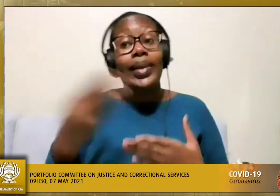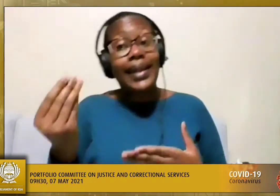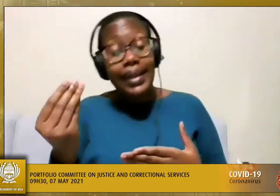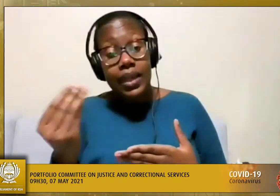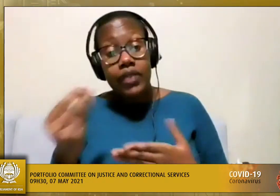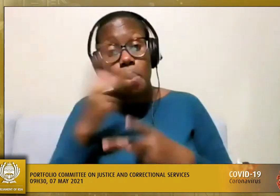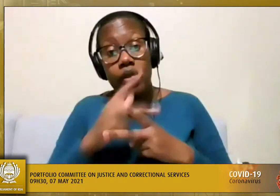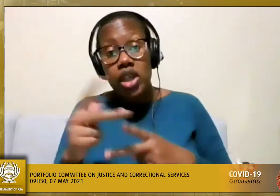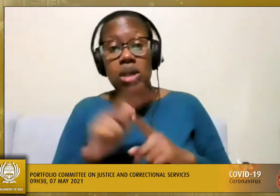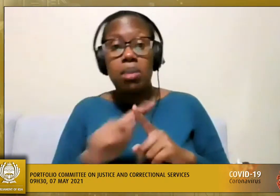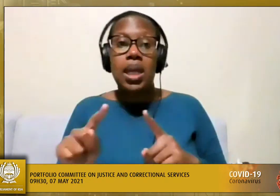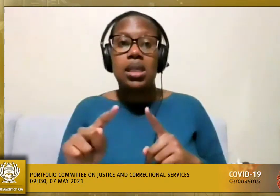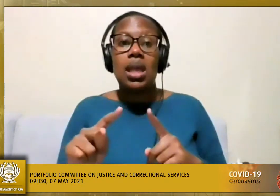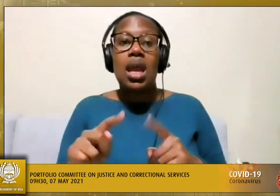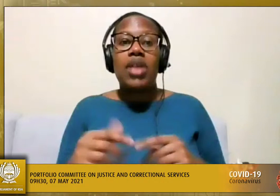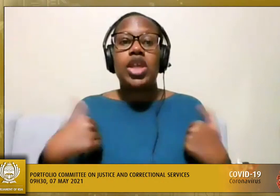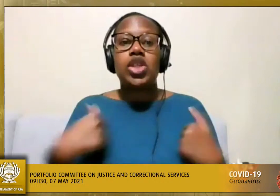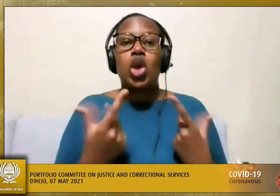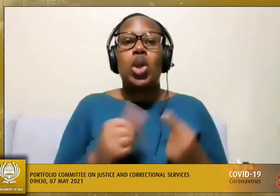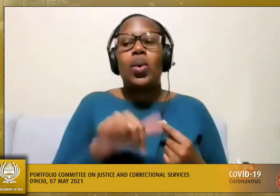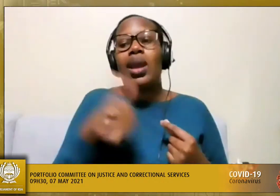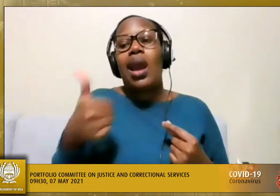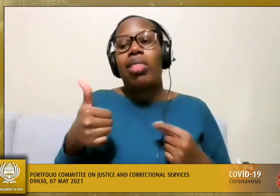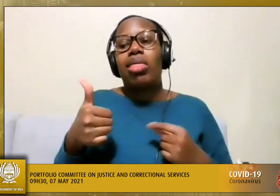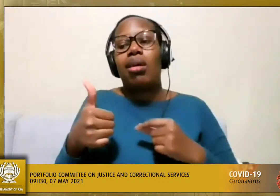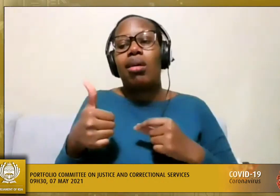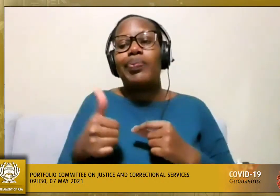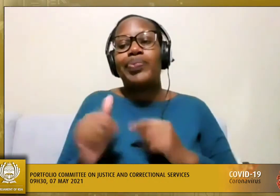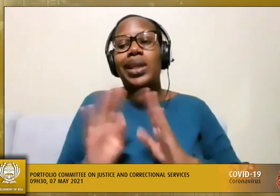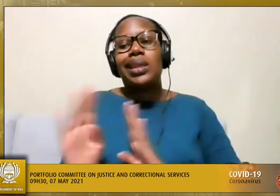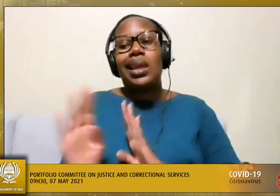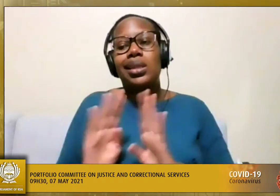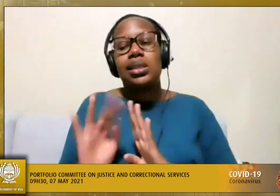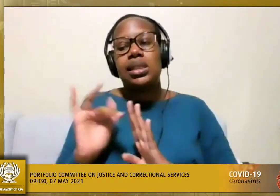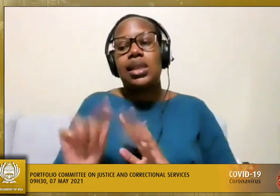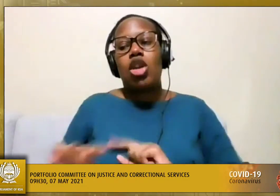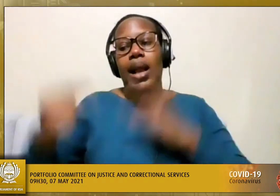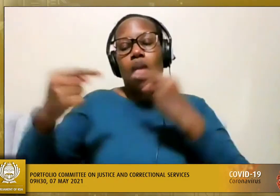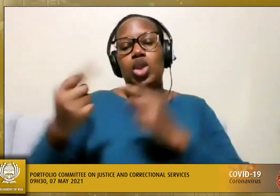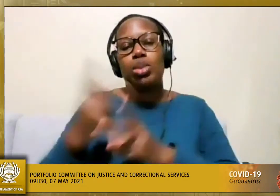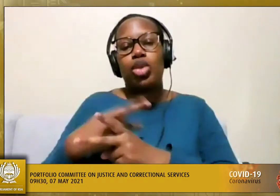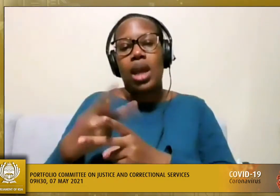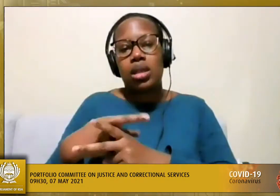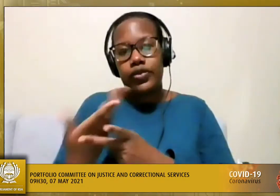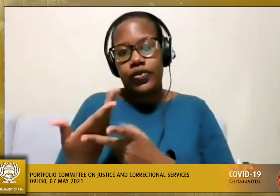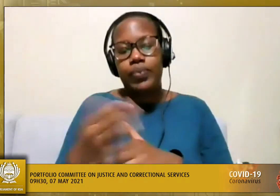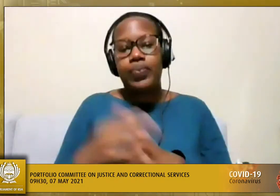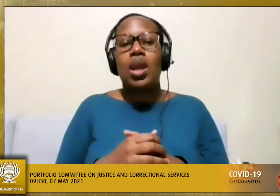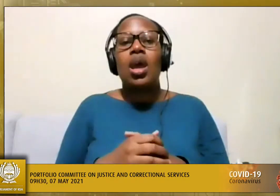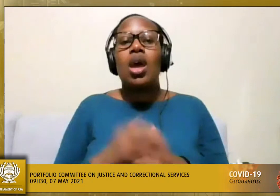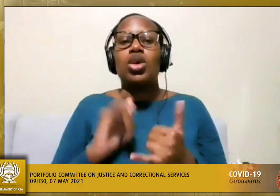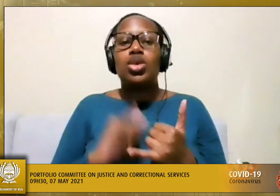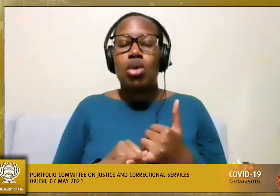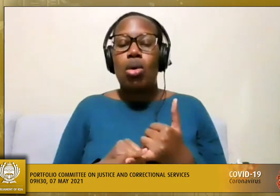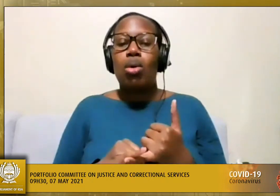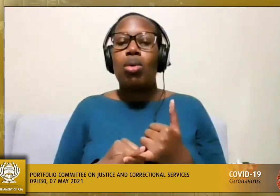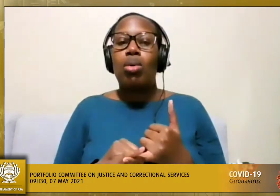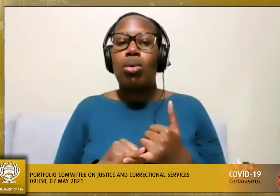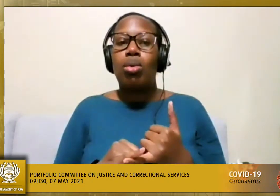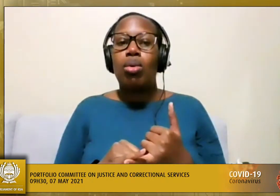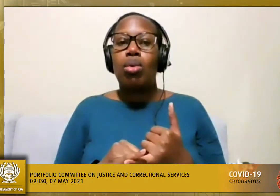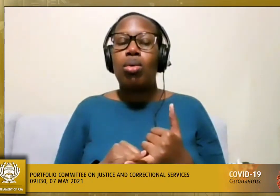start embarking on other tendencies that are counterproductive so we are quite uh